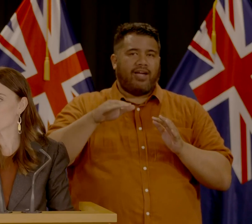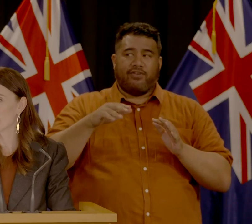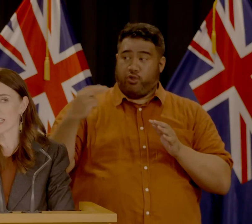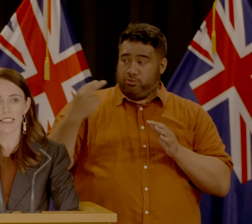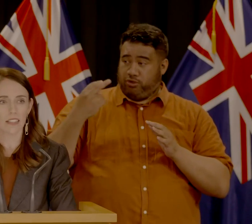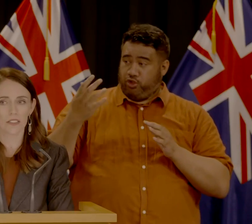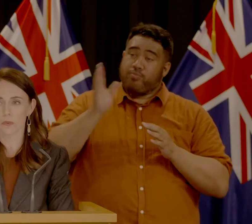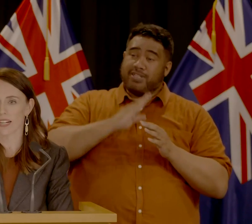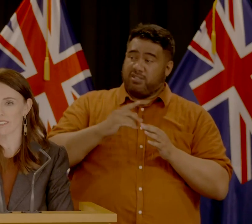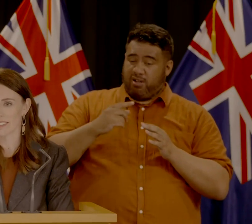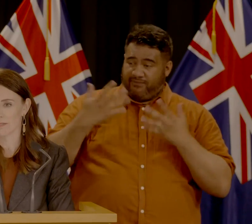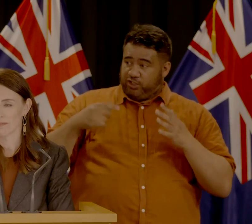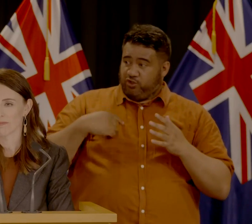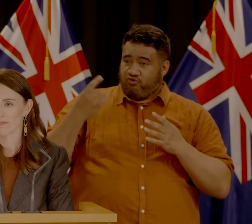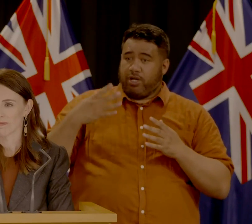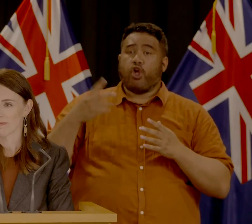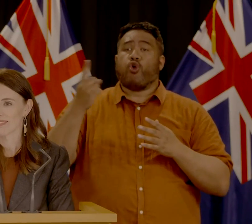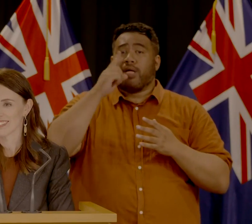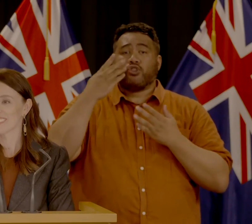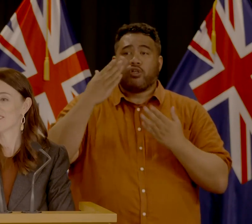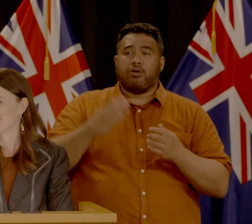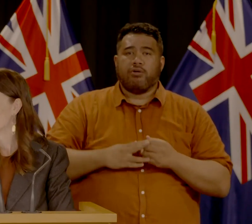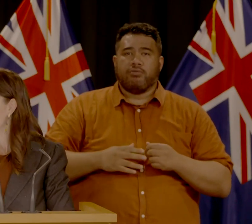can demonstrate the East Coast Wave?